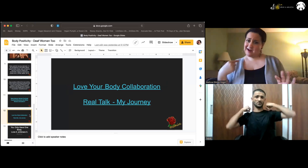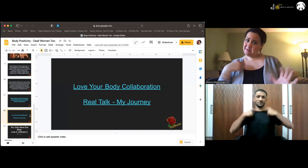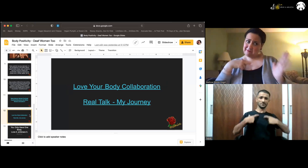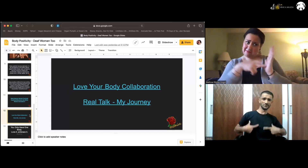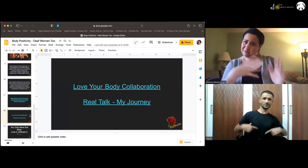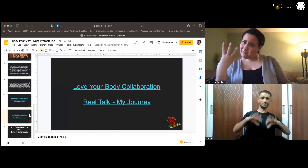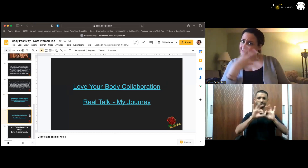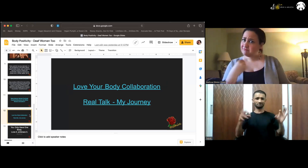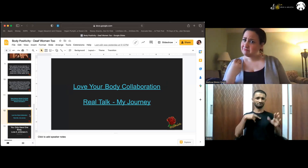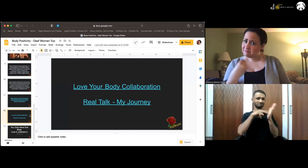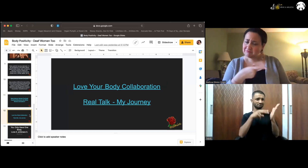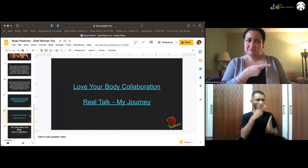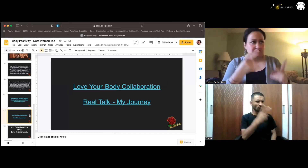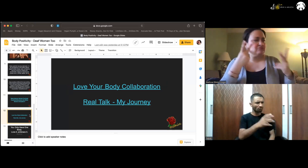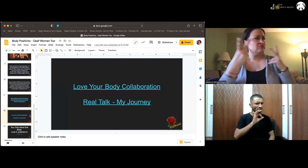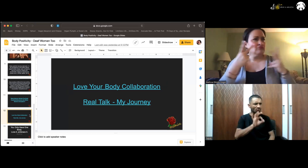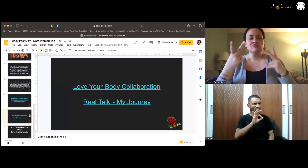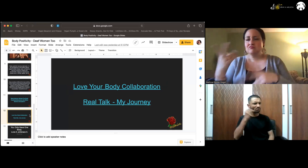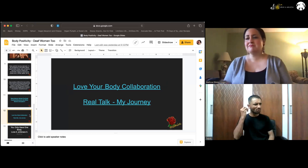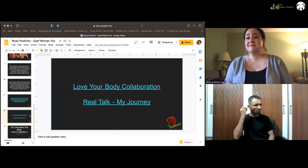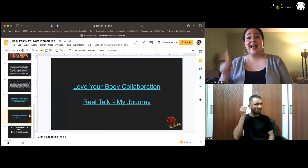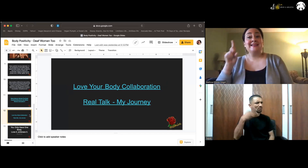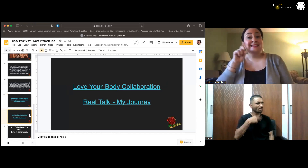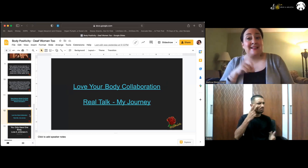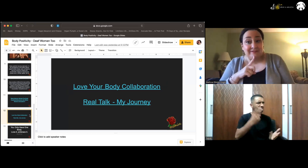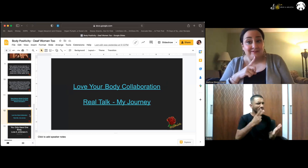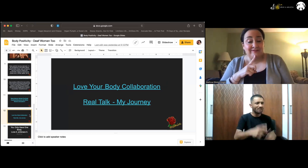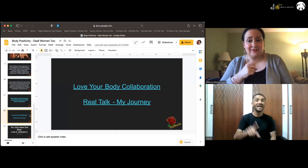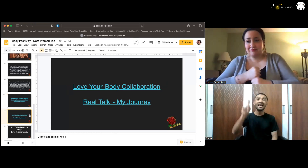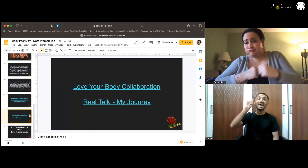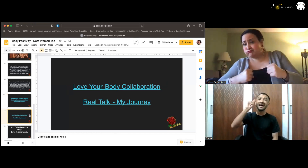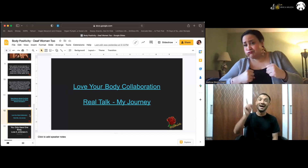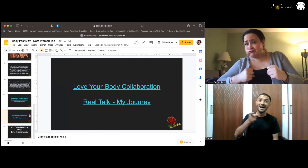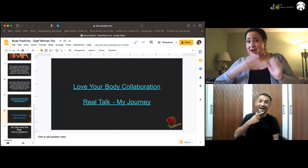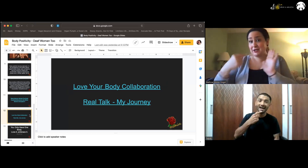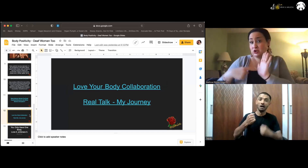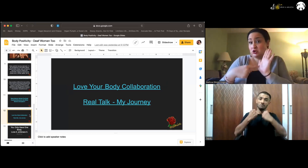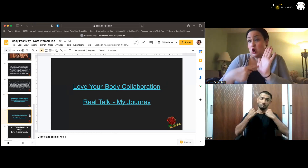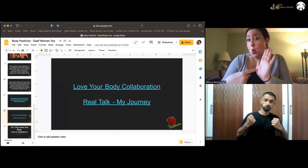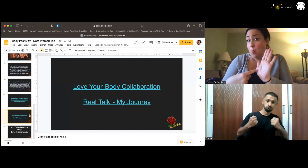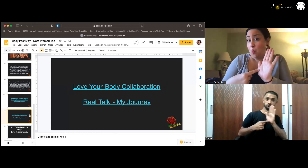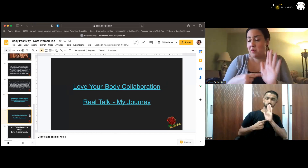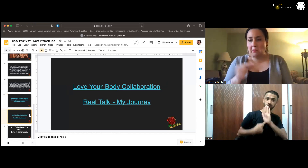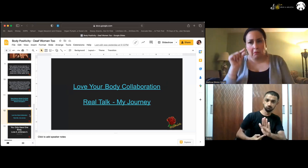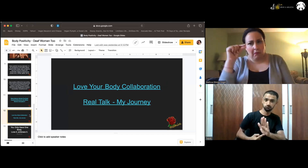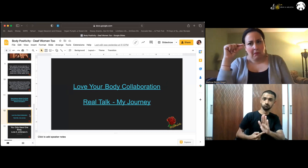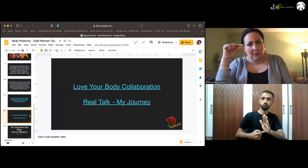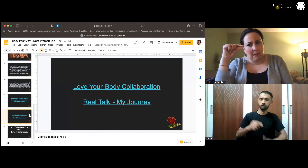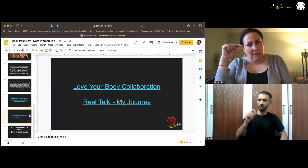uh, but still, they wear what they want to wear and they look beautiful wearing what they want to wear.